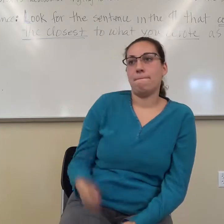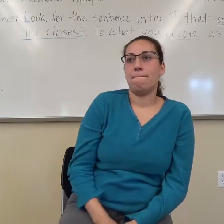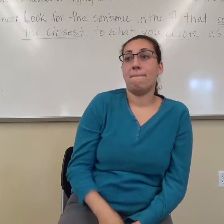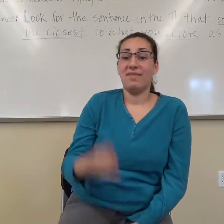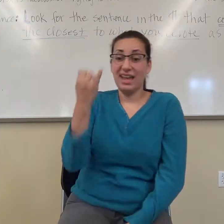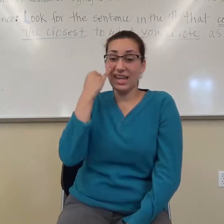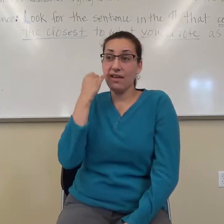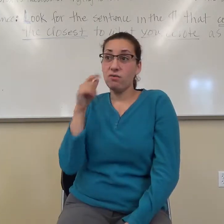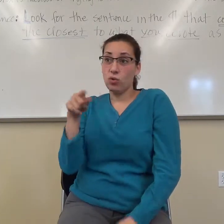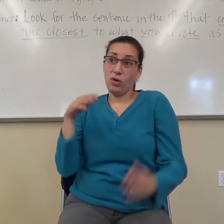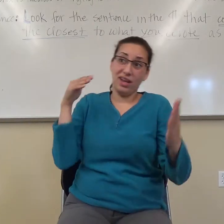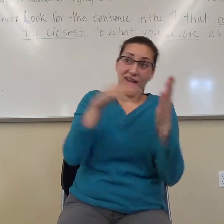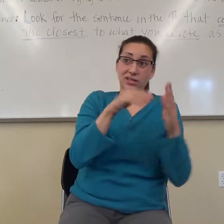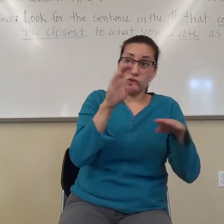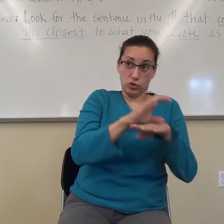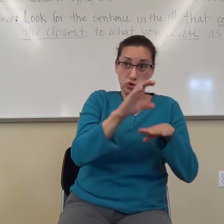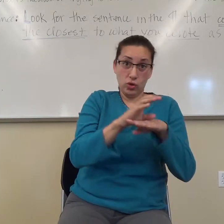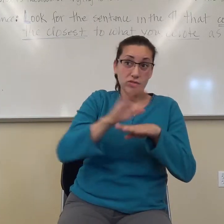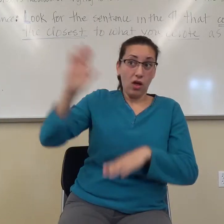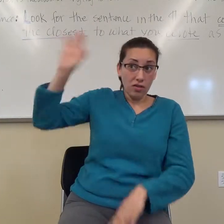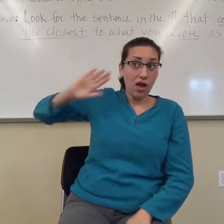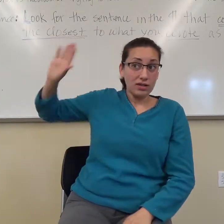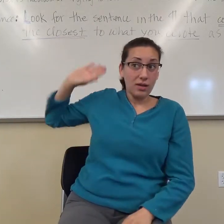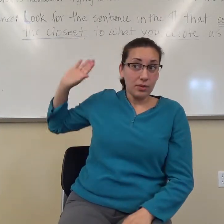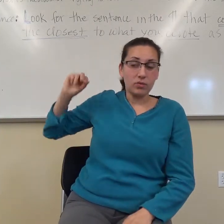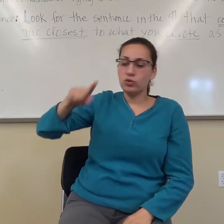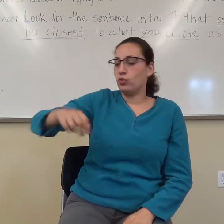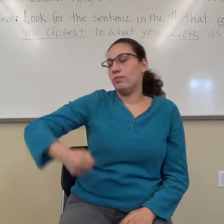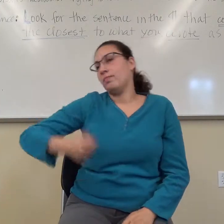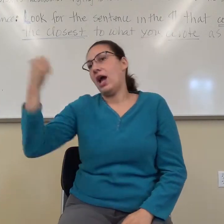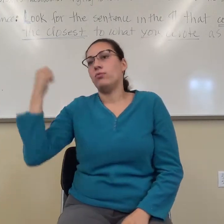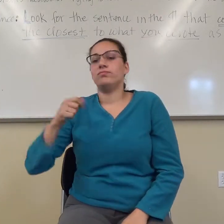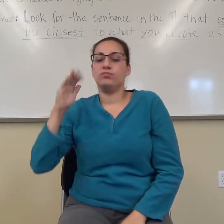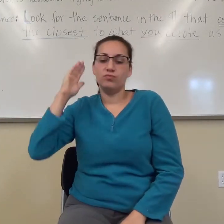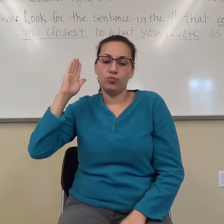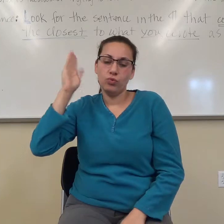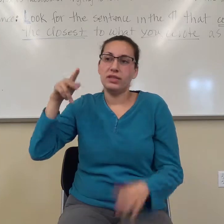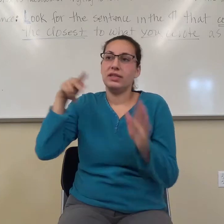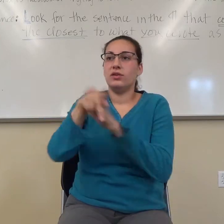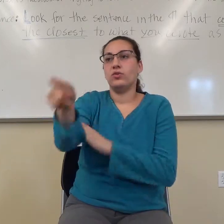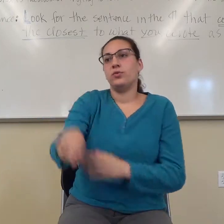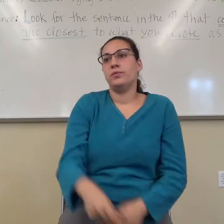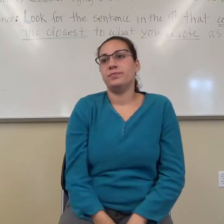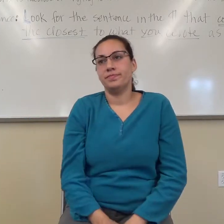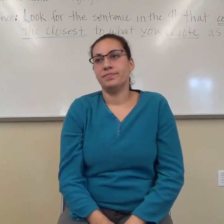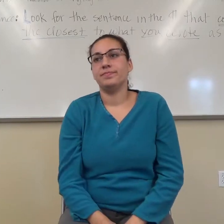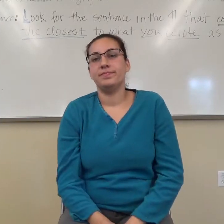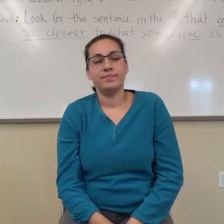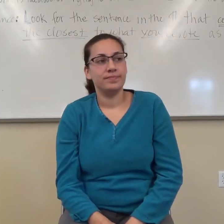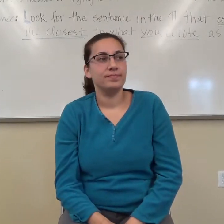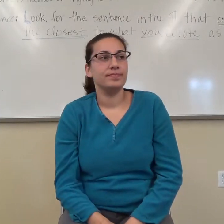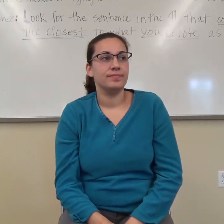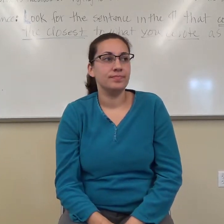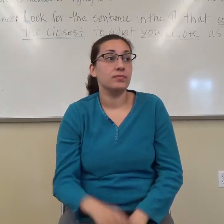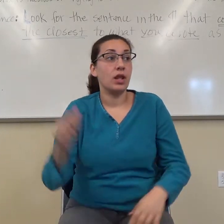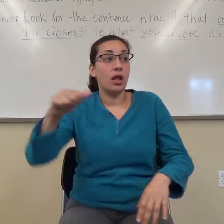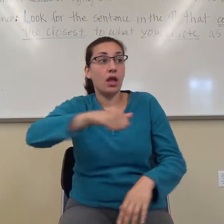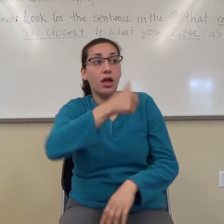out, okay? Yeah, so that would work. The other clue here